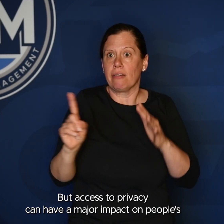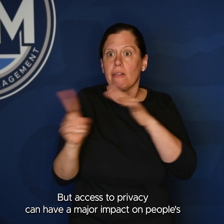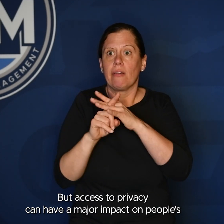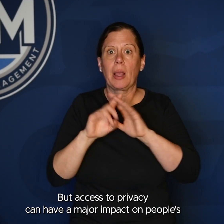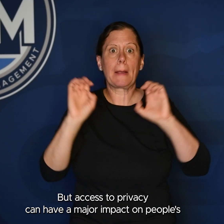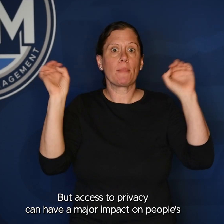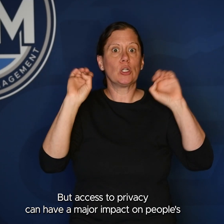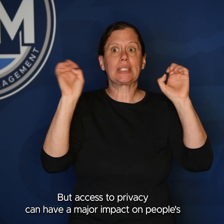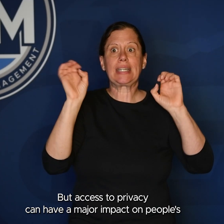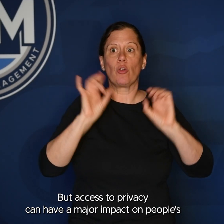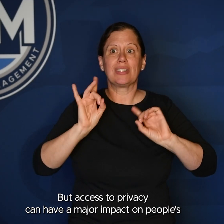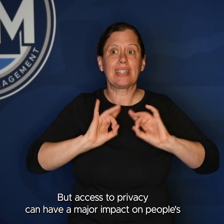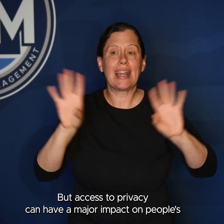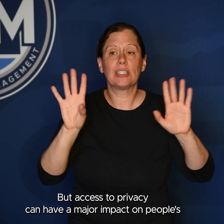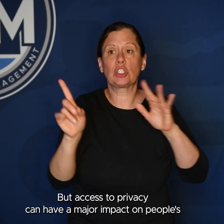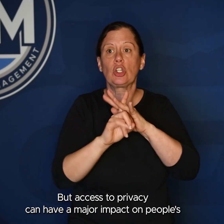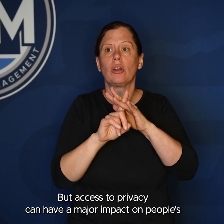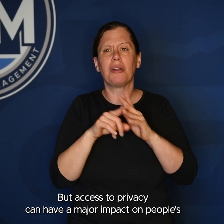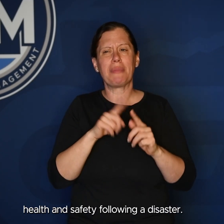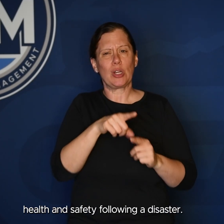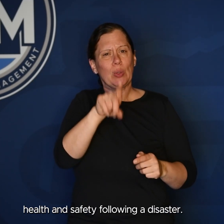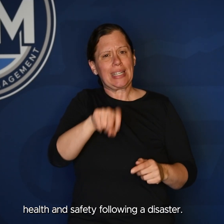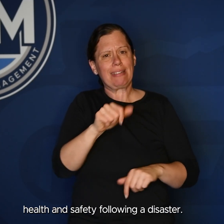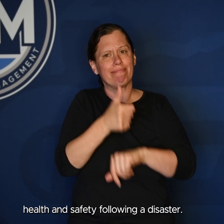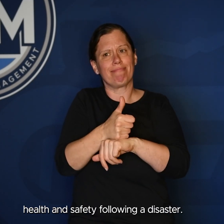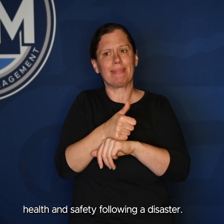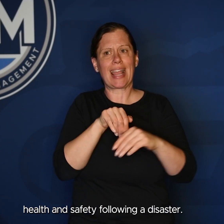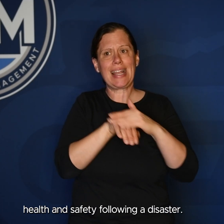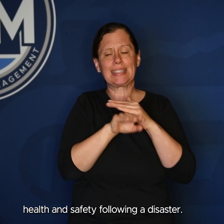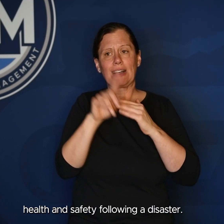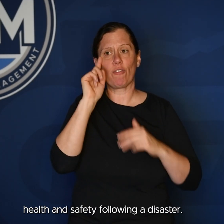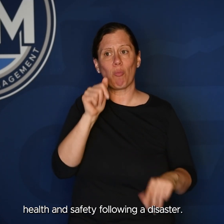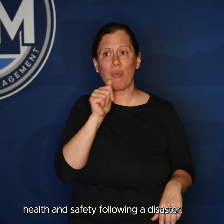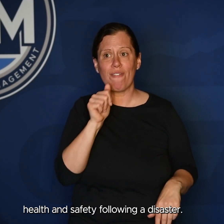privacy can have a major impact on people's health and safety following a disaster.